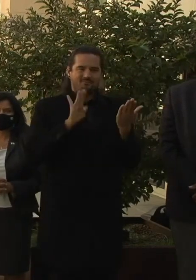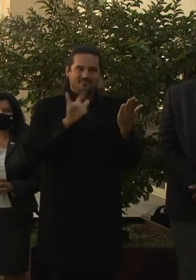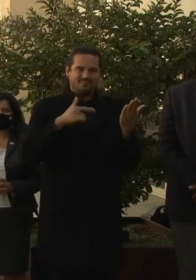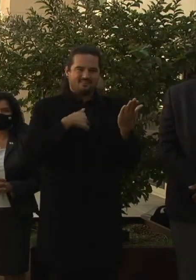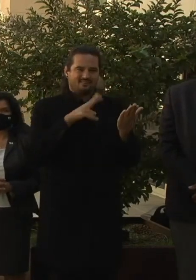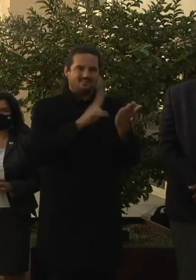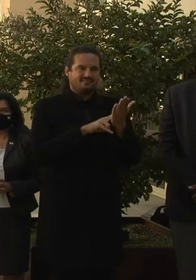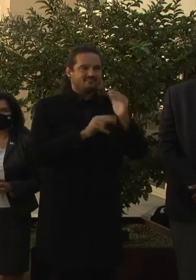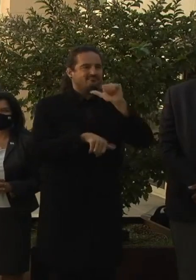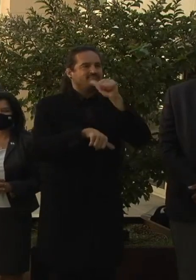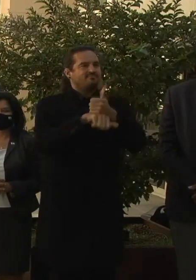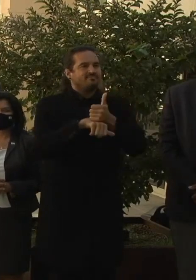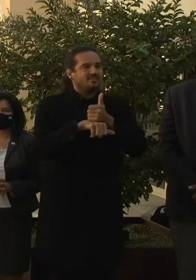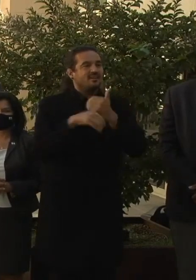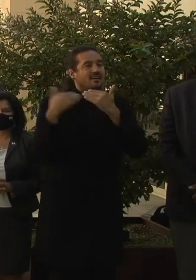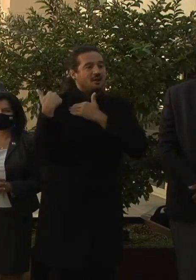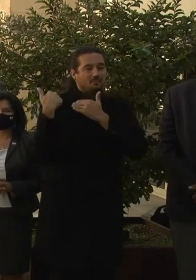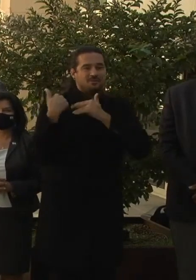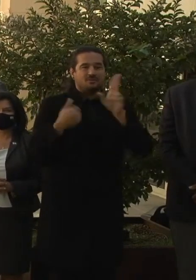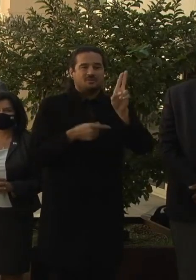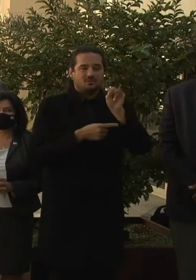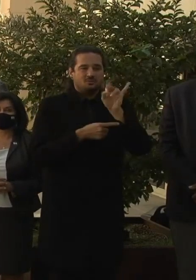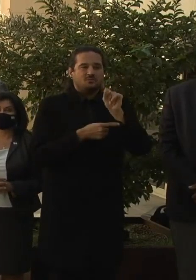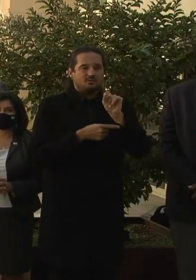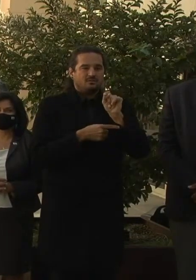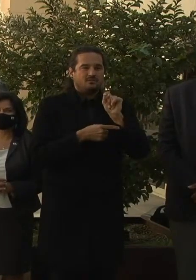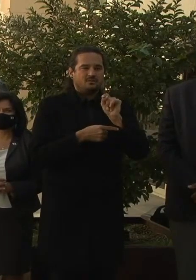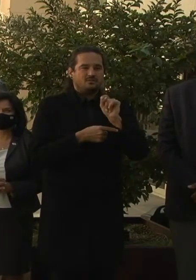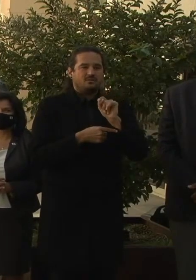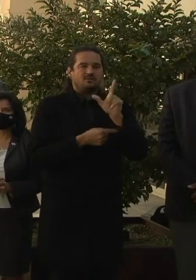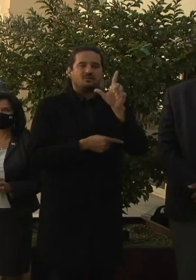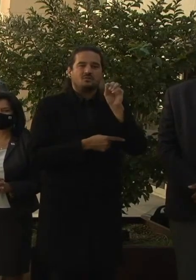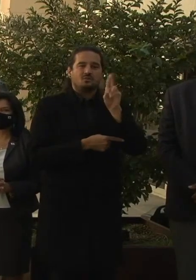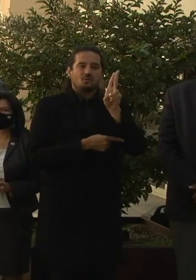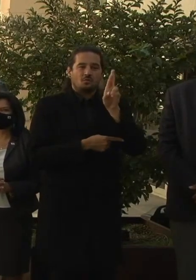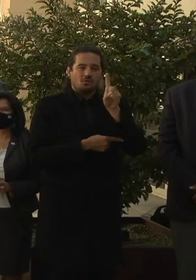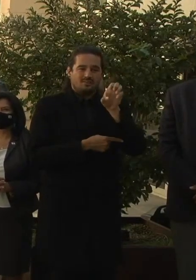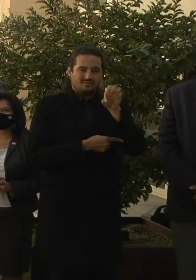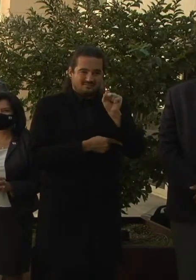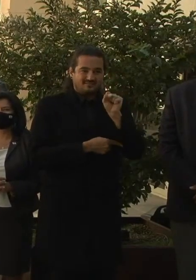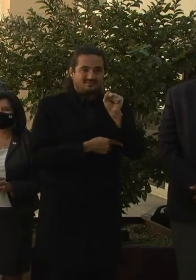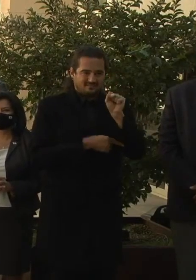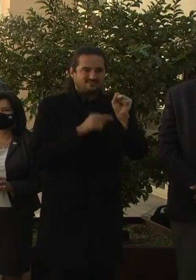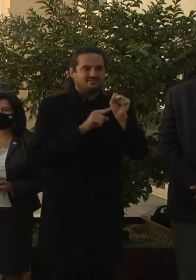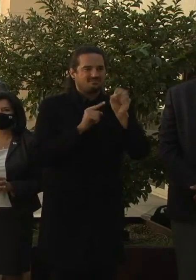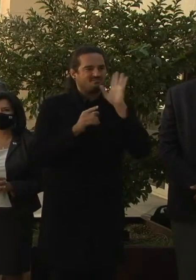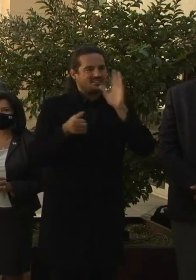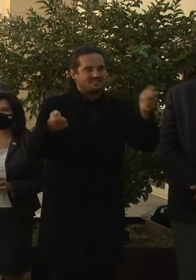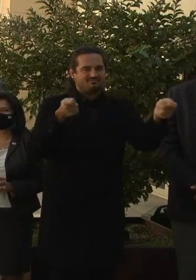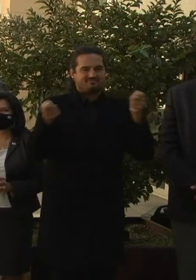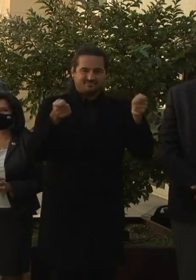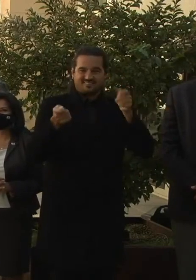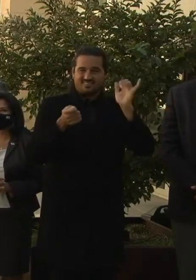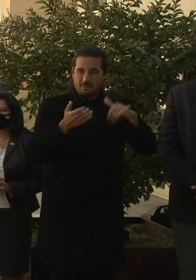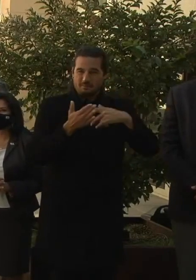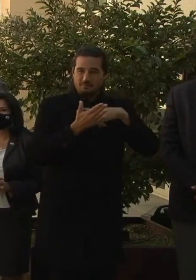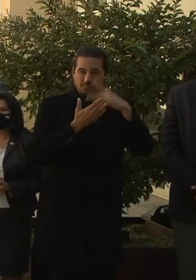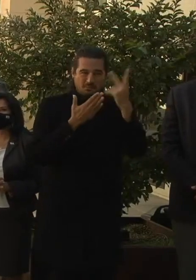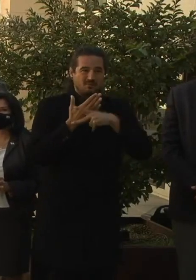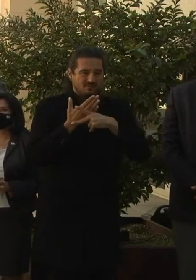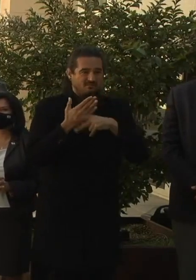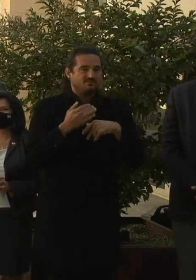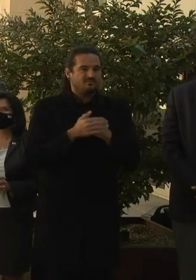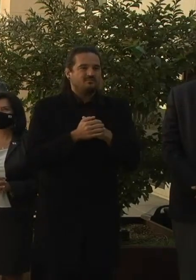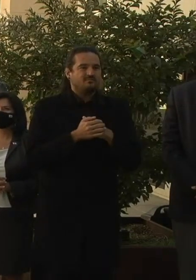Gonzalo and Lourdes and others that will be running those programs will have the privilege of putting